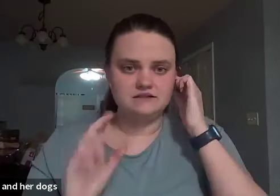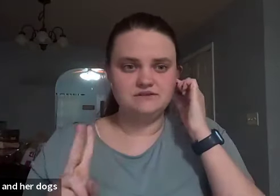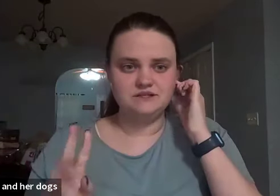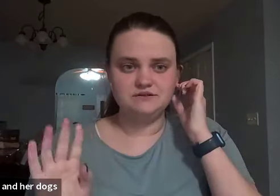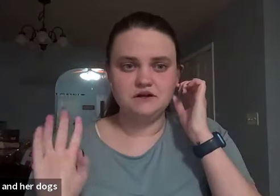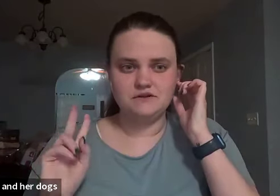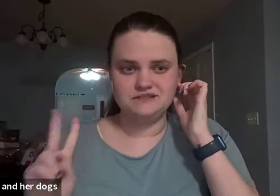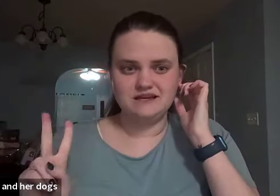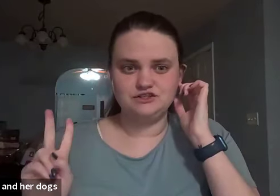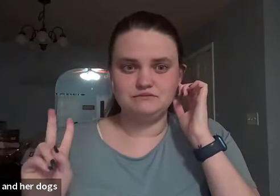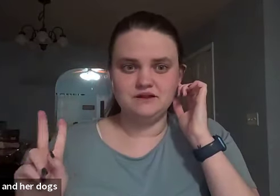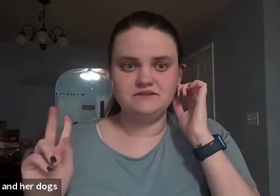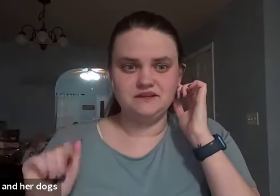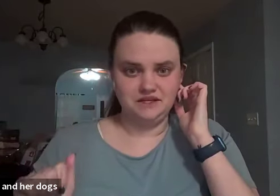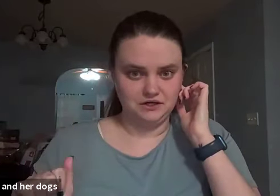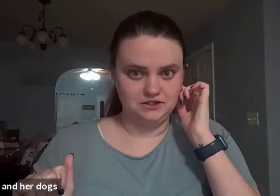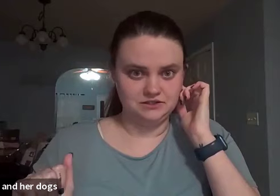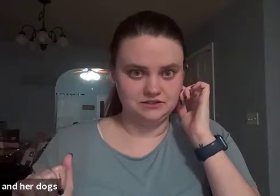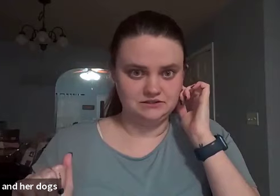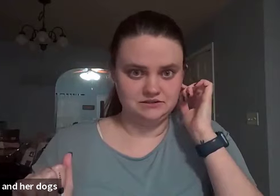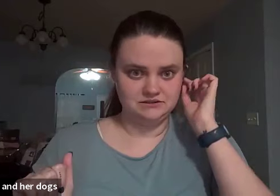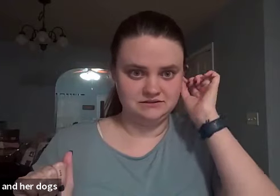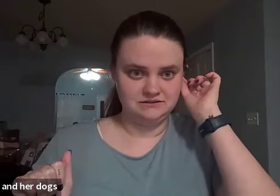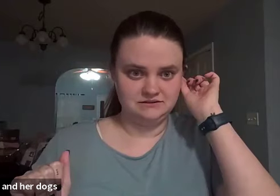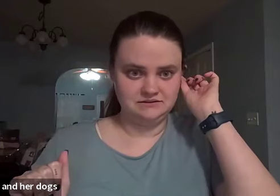How's everyone doing on those last 2, month and year?